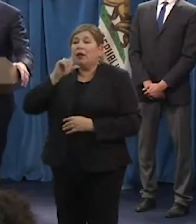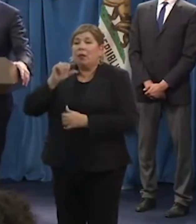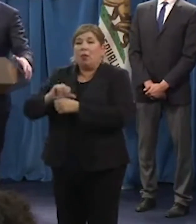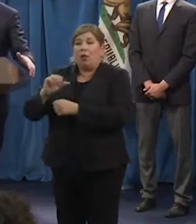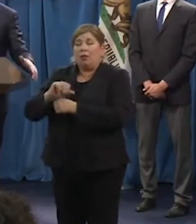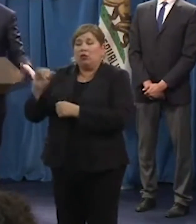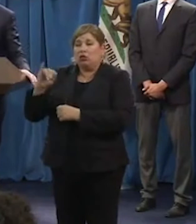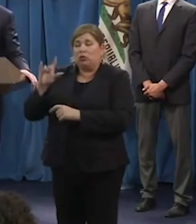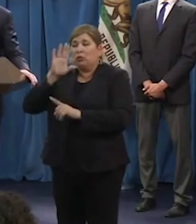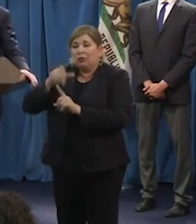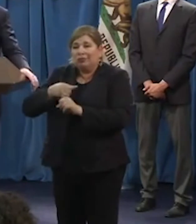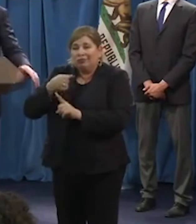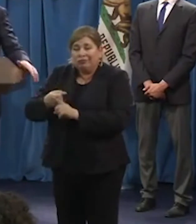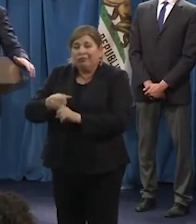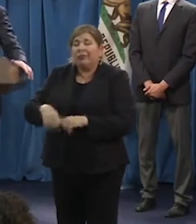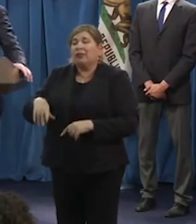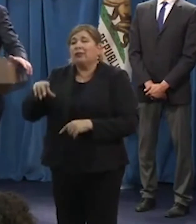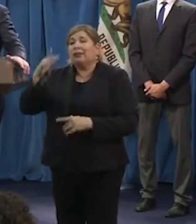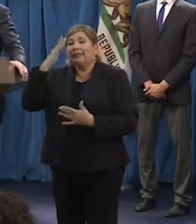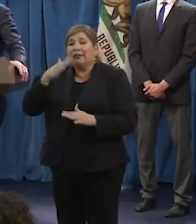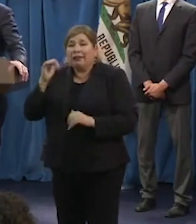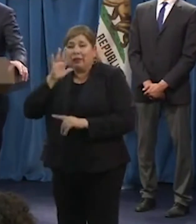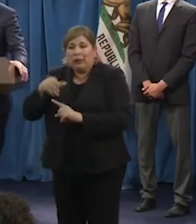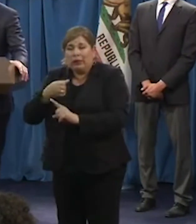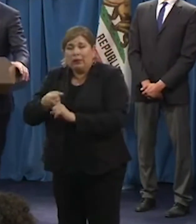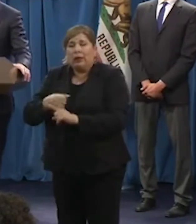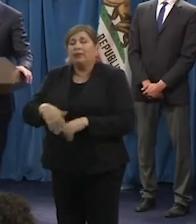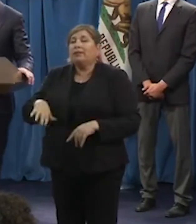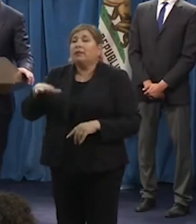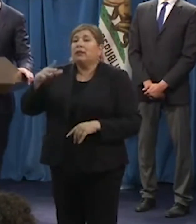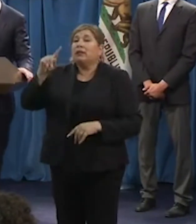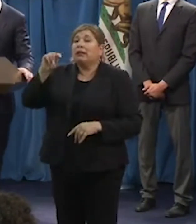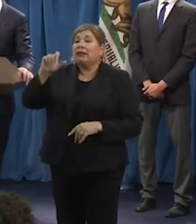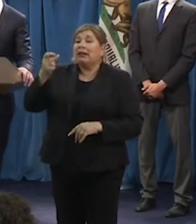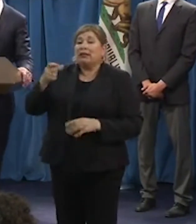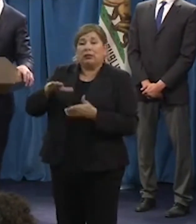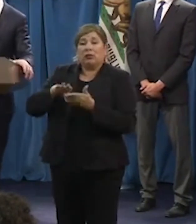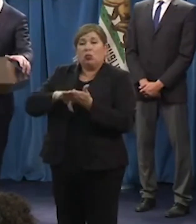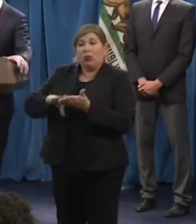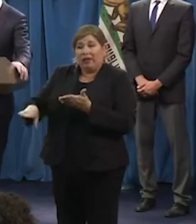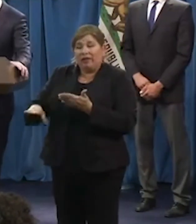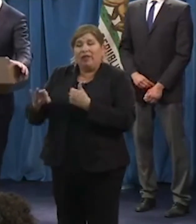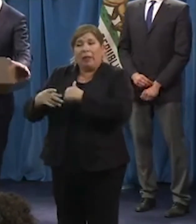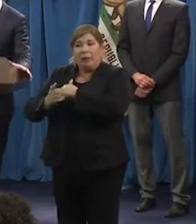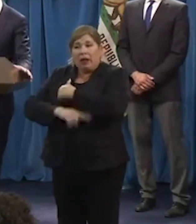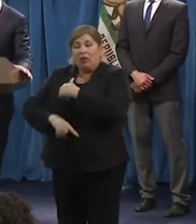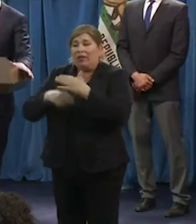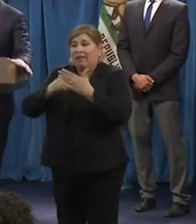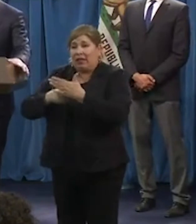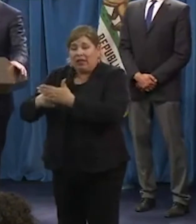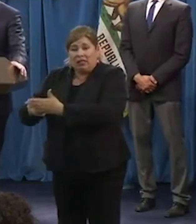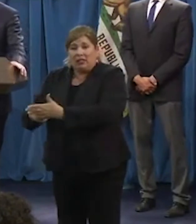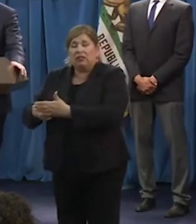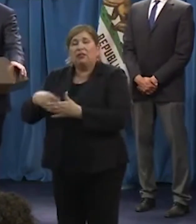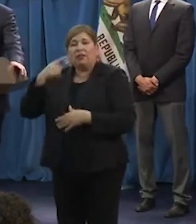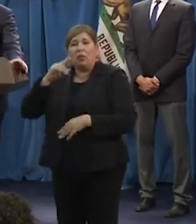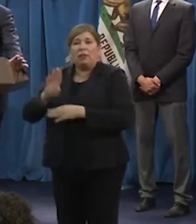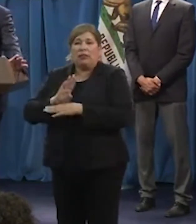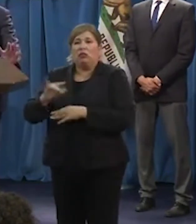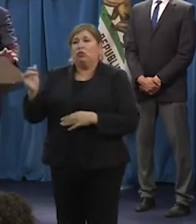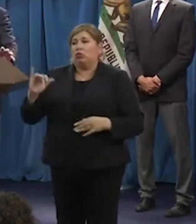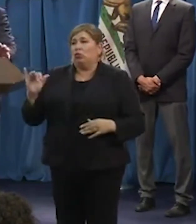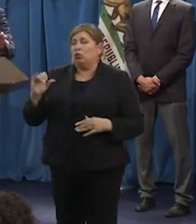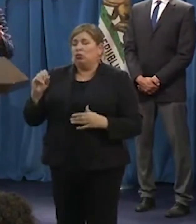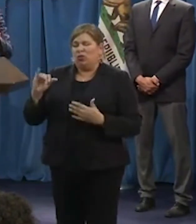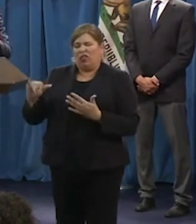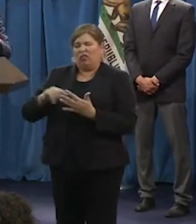indirectly impact tax, will be not only for individuals, but the tax waiver of penalties and fines is also for businesses. So